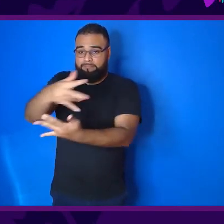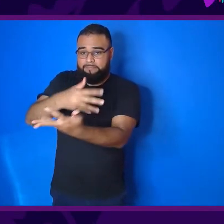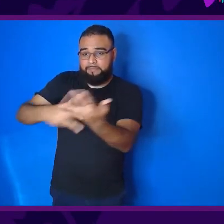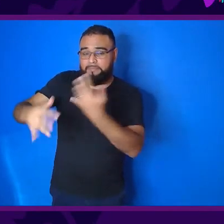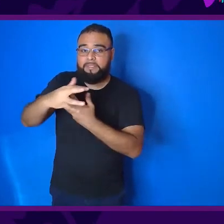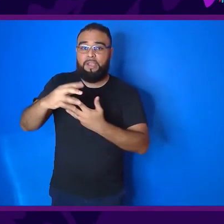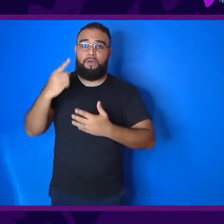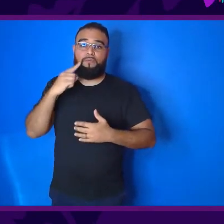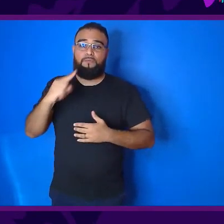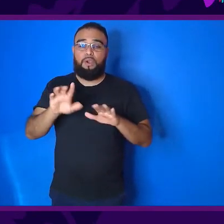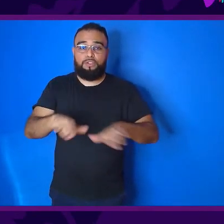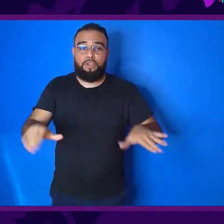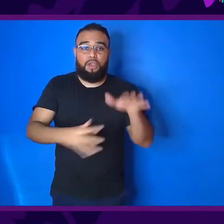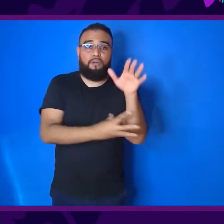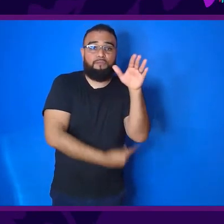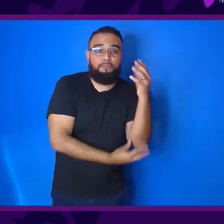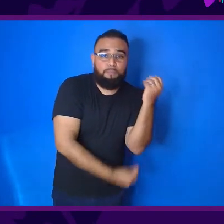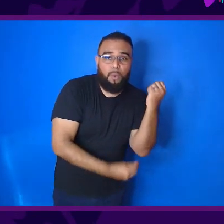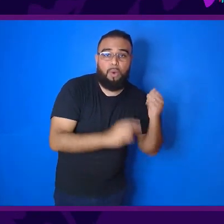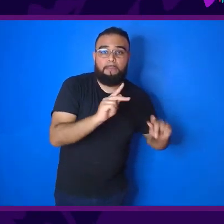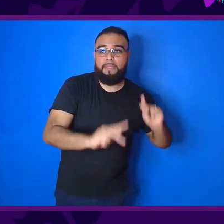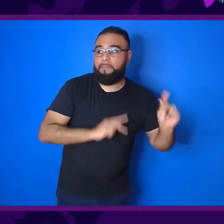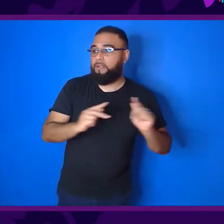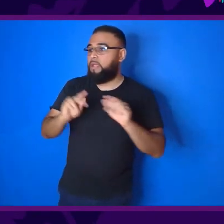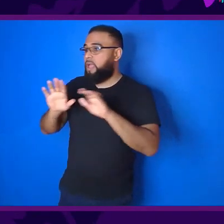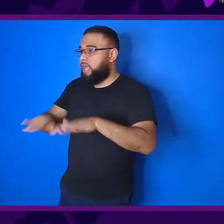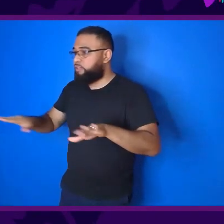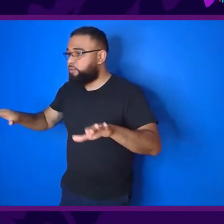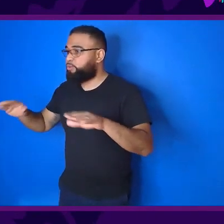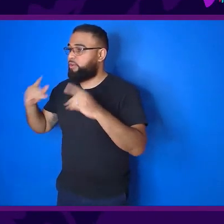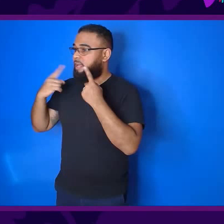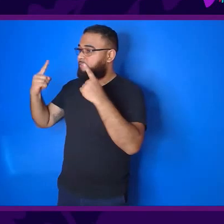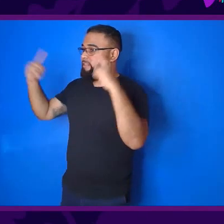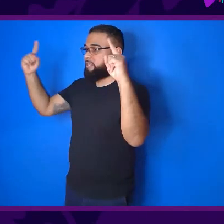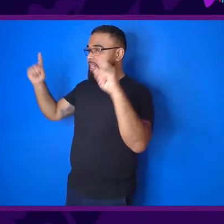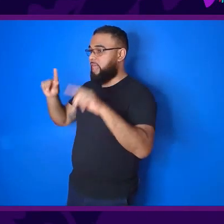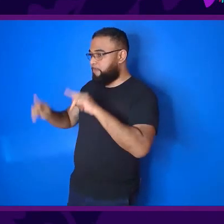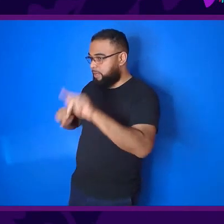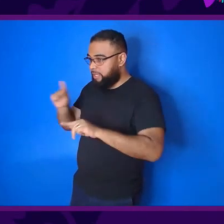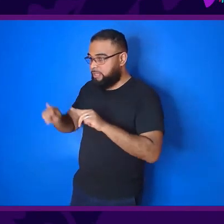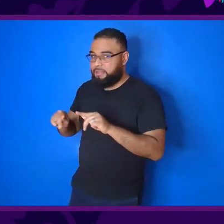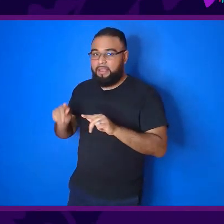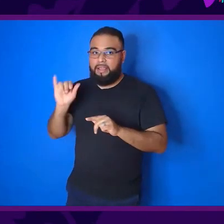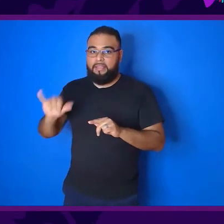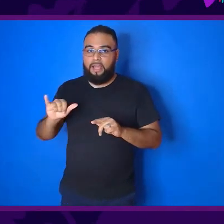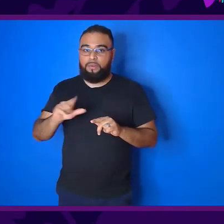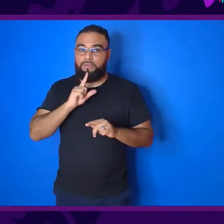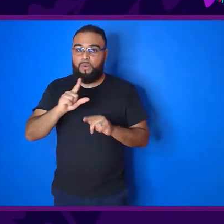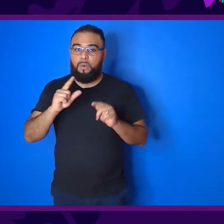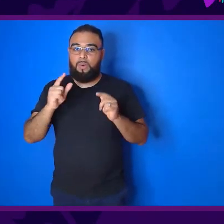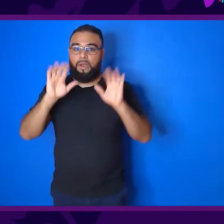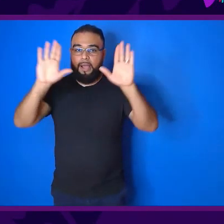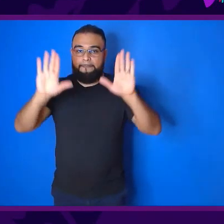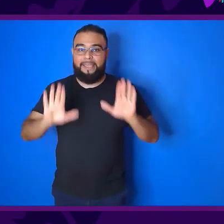the children of celebrities, and that was such a great, was so wonderful for all of them because they learned so